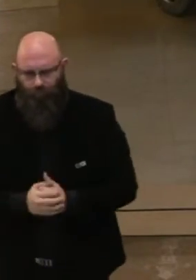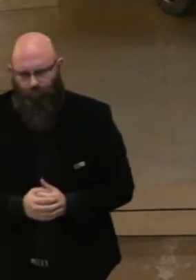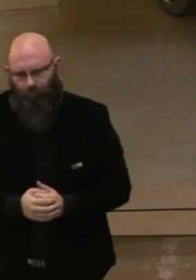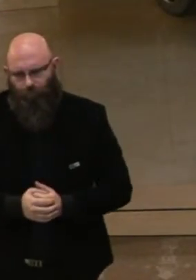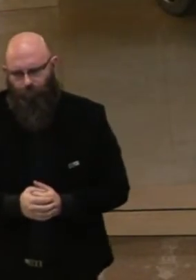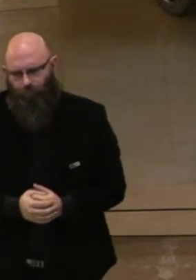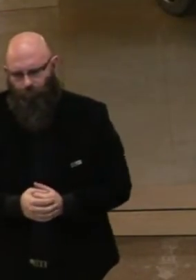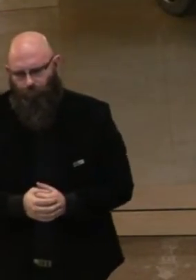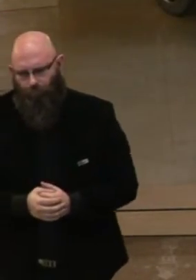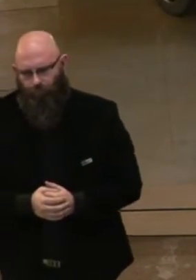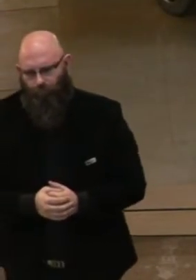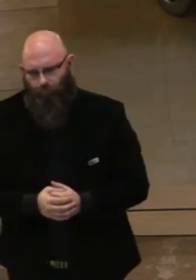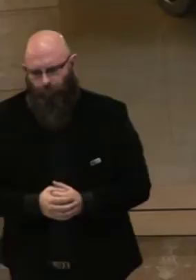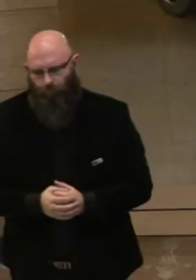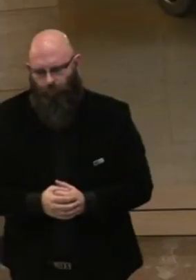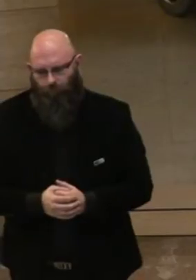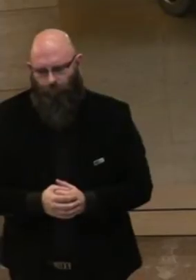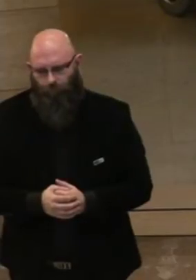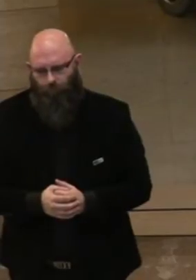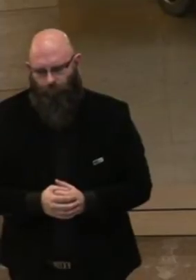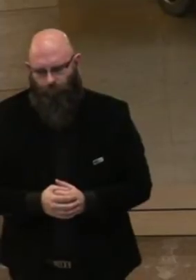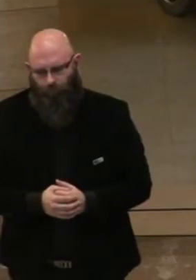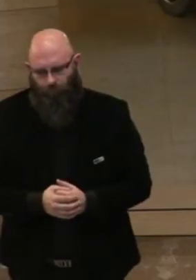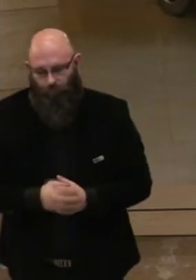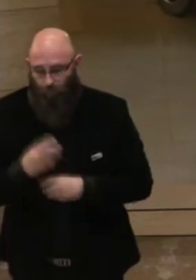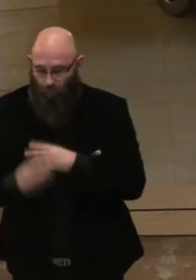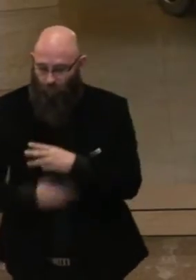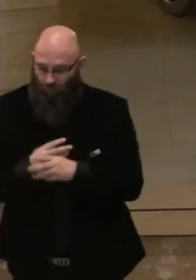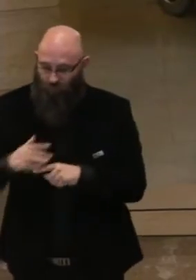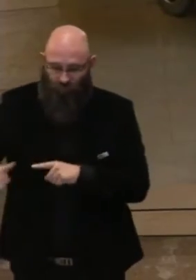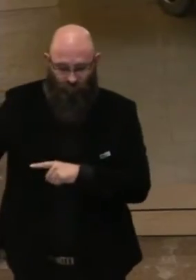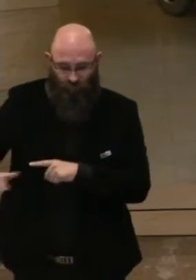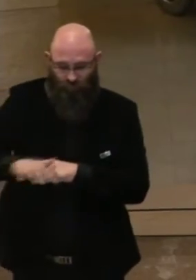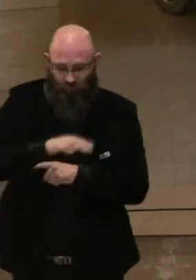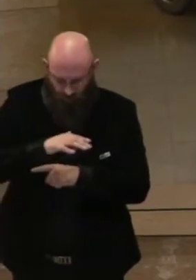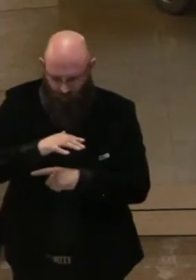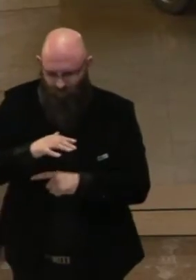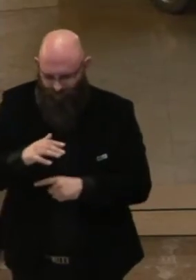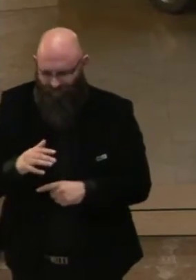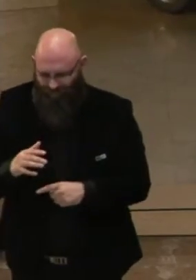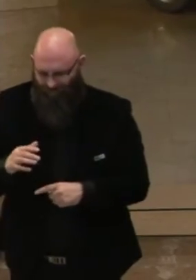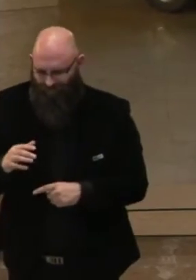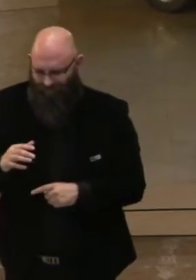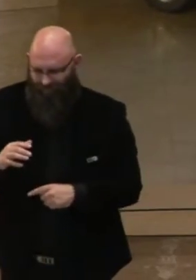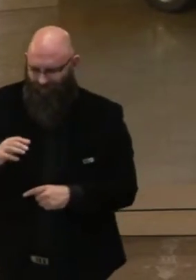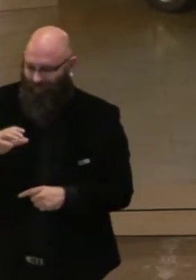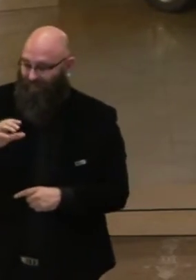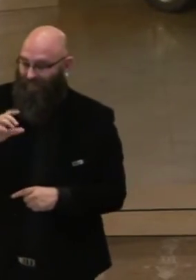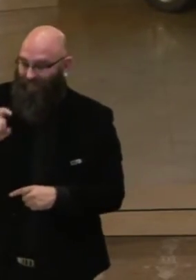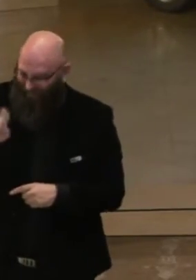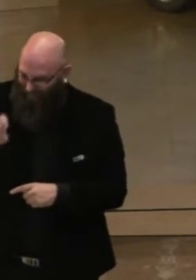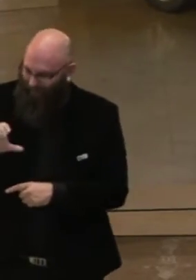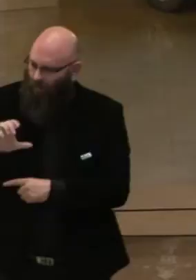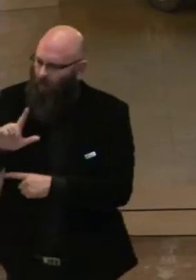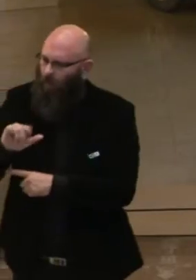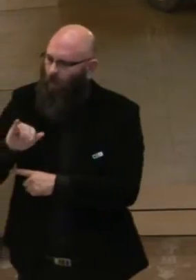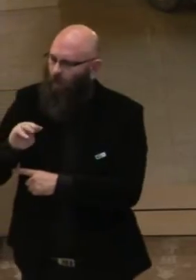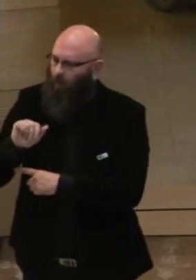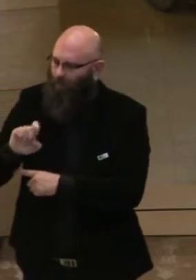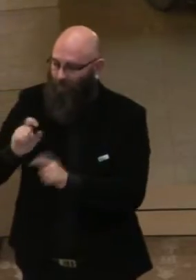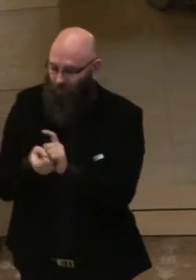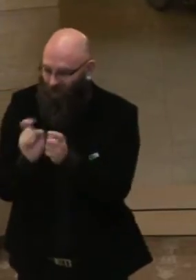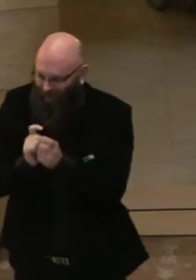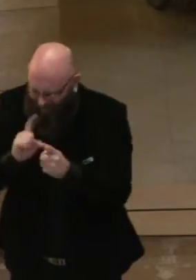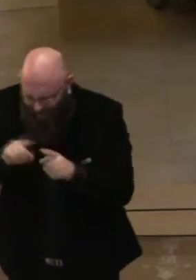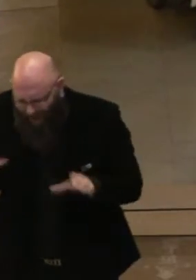The global catastrophe of climate change requires us to take bold action to combat global warming. To